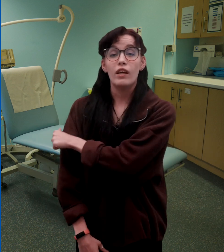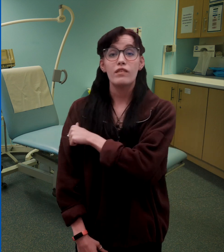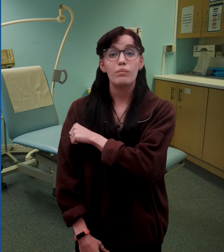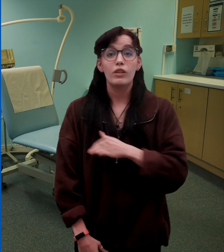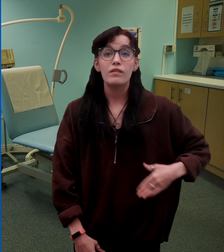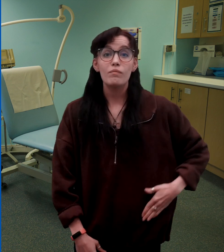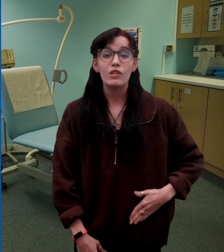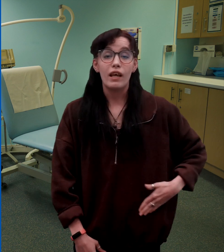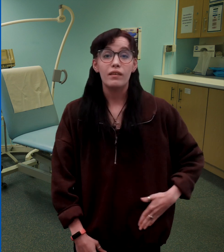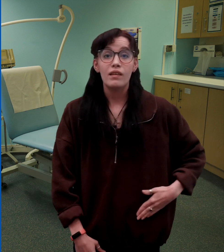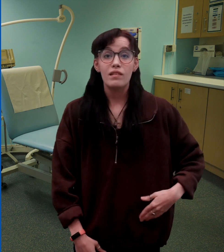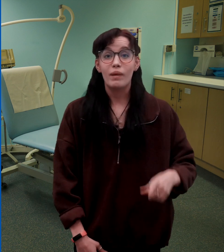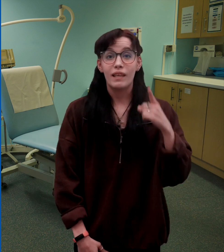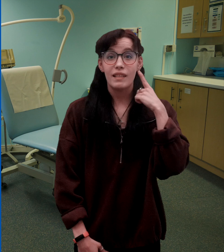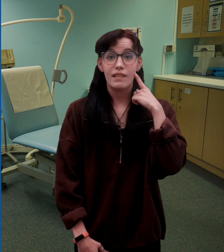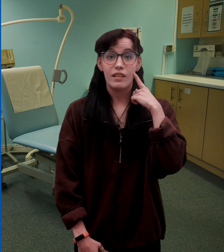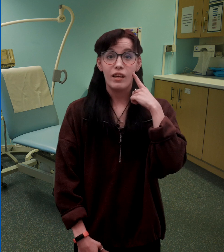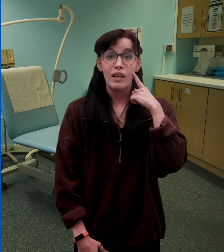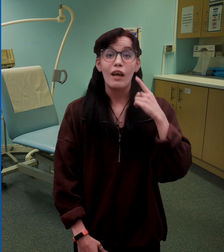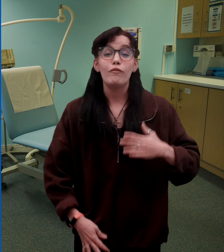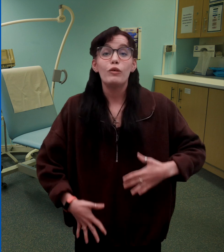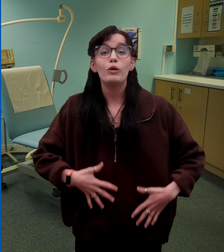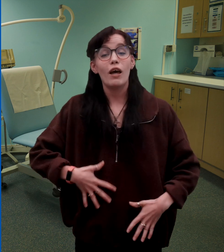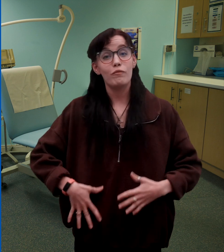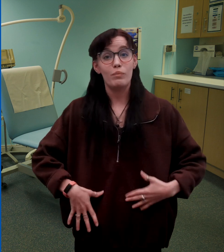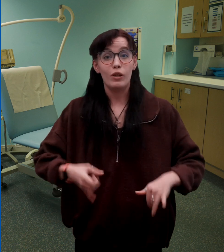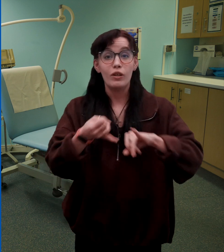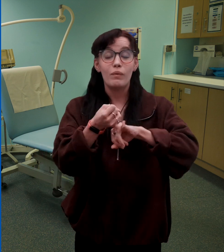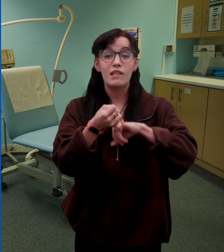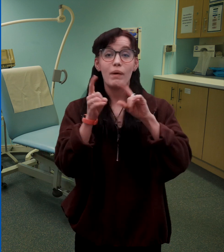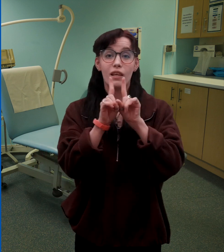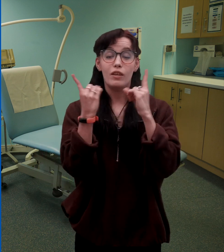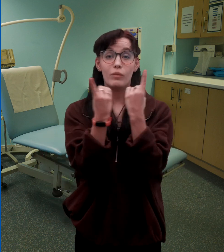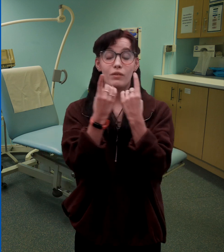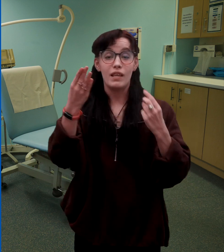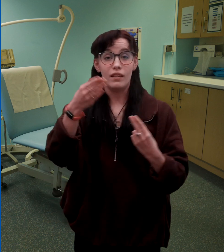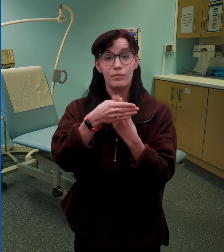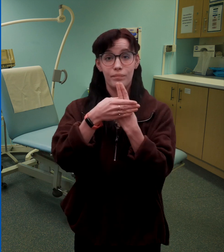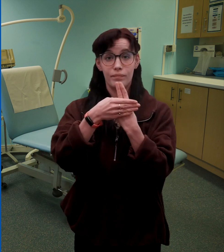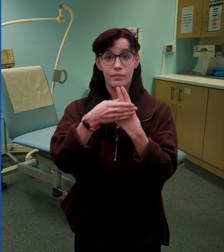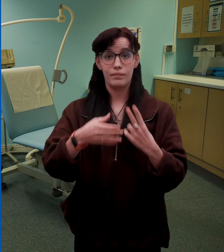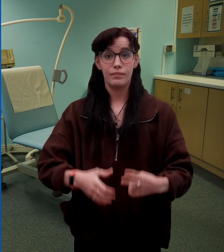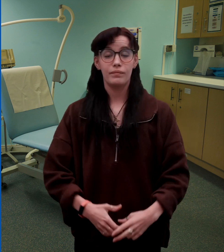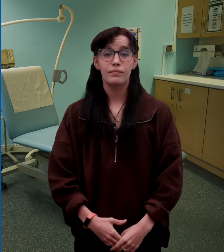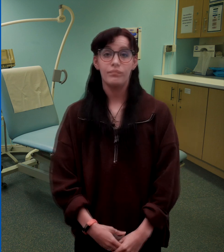The nurse will use some gel to make it easier and feel more comfortable when the speculum goes in.